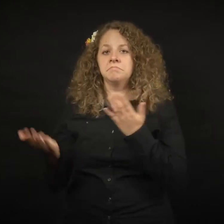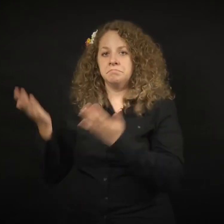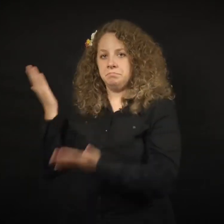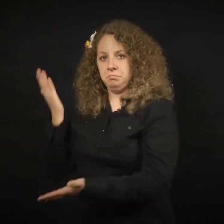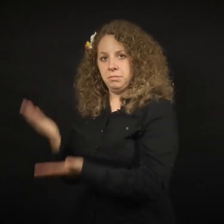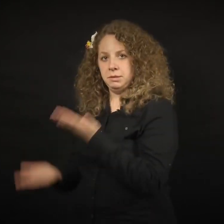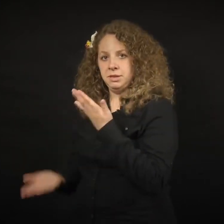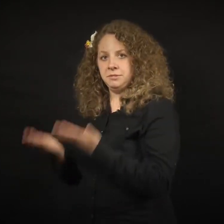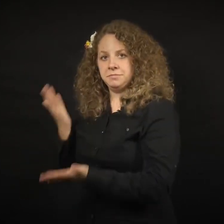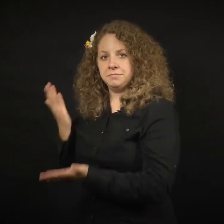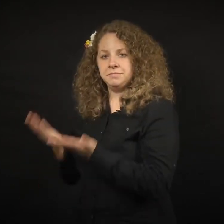Maybe.